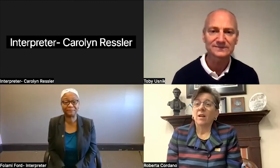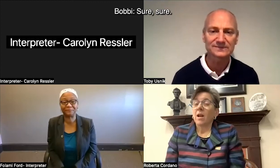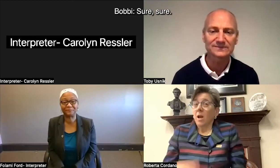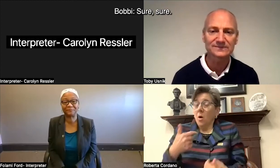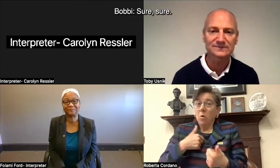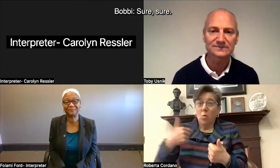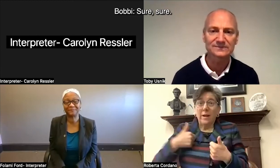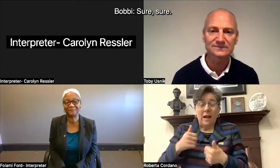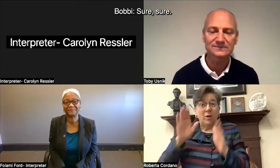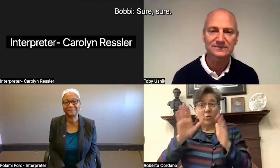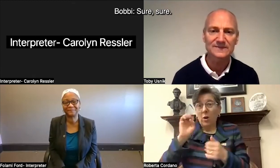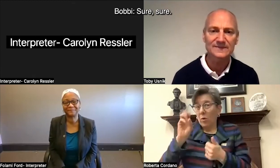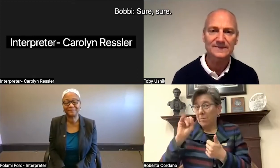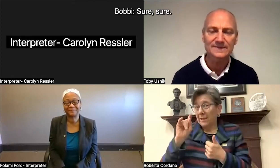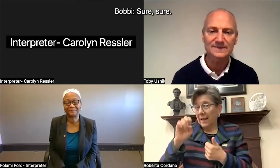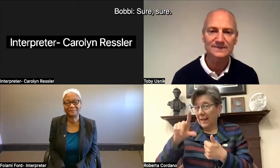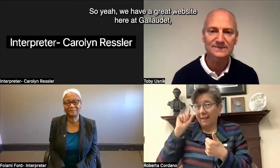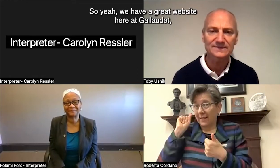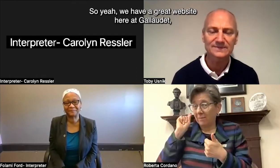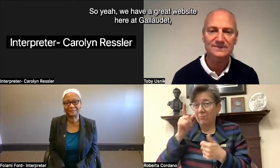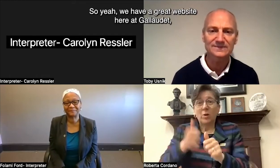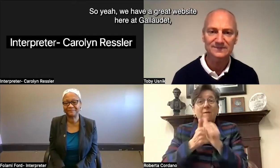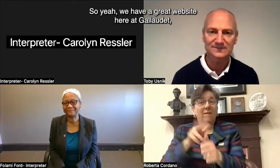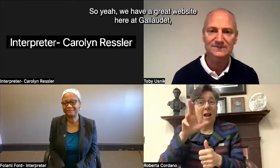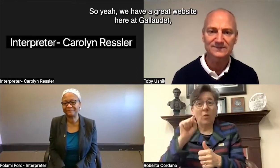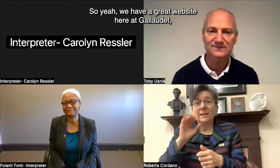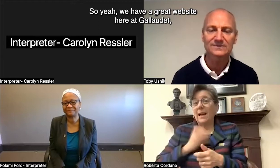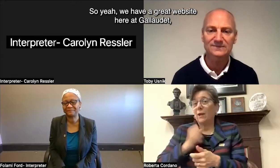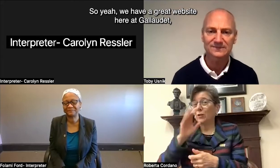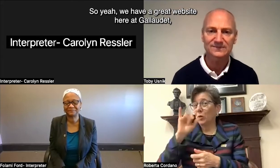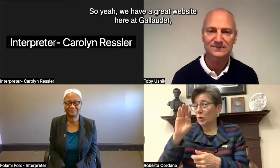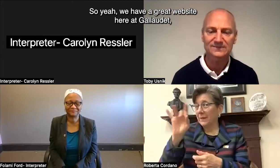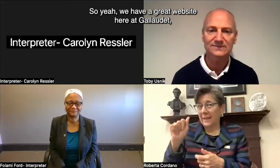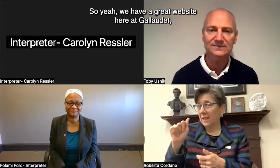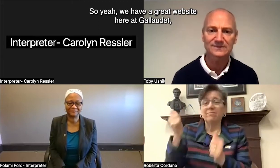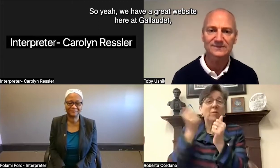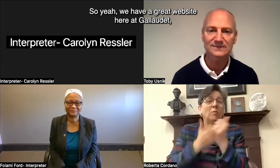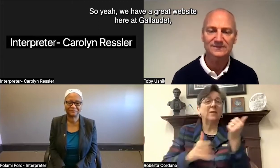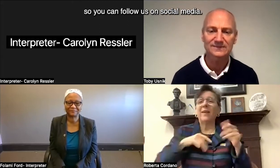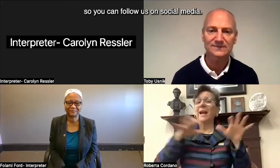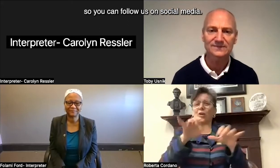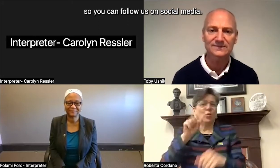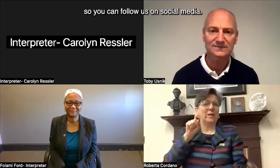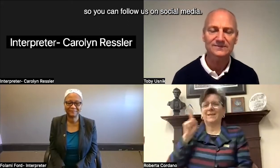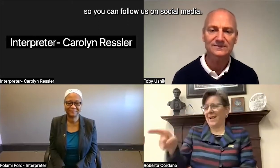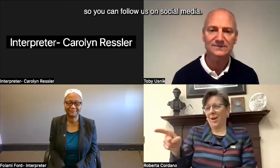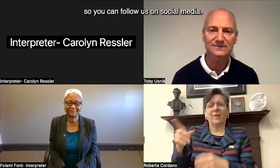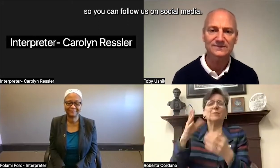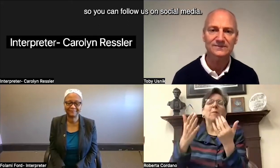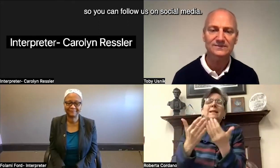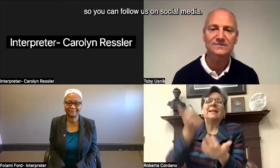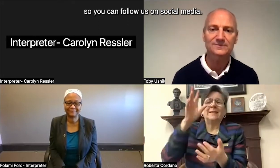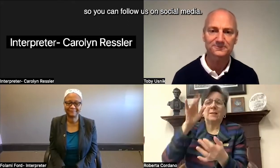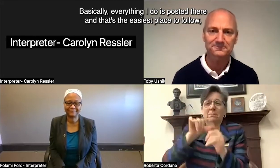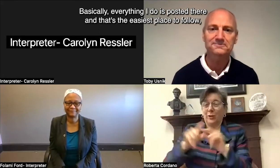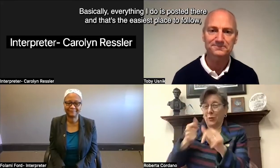Sure, sure. So, yeah, we have a great website here at Gallaudet, so you can follow us on social media. Basically, everything